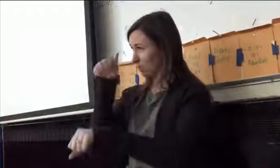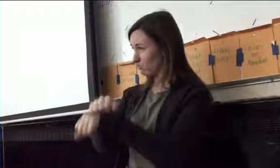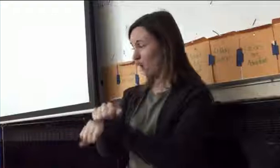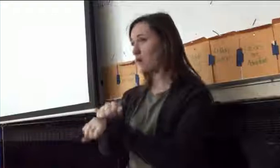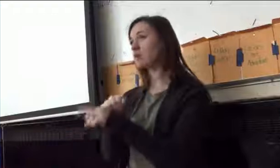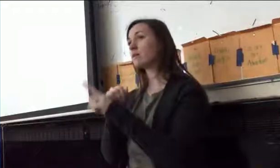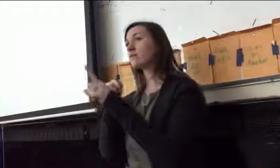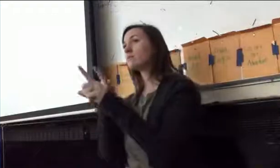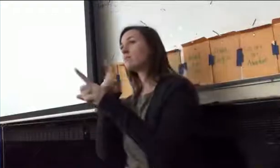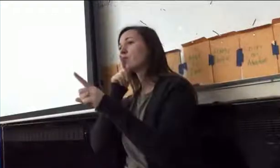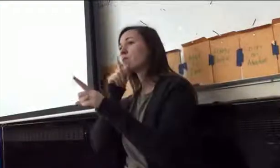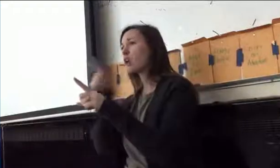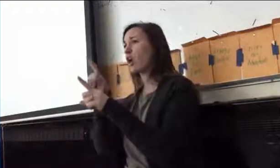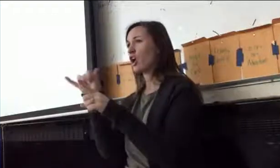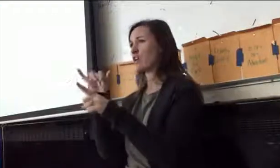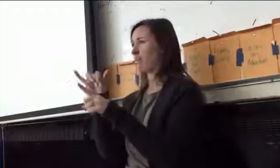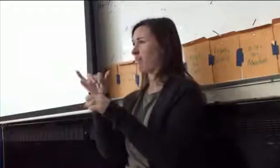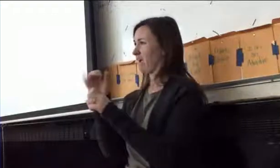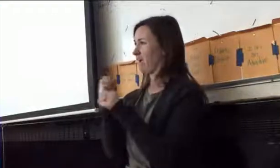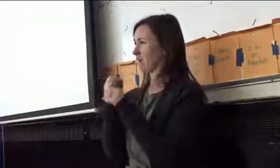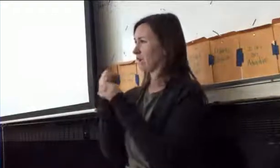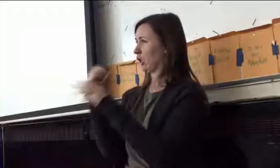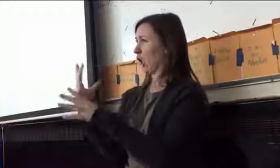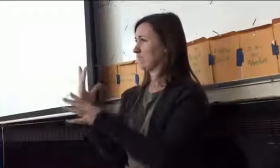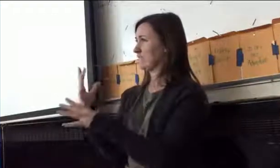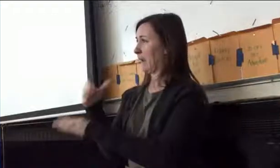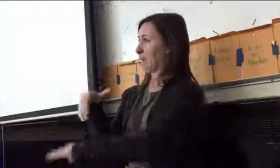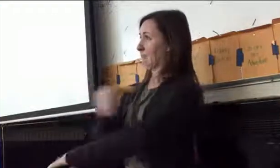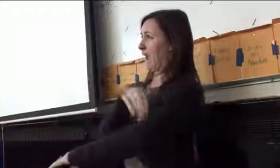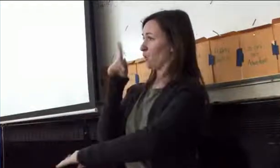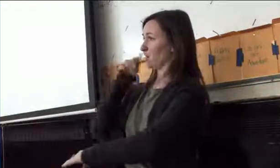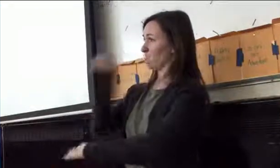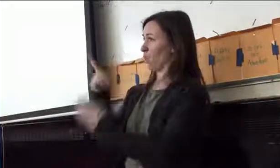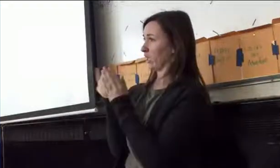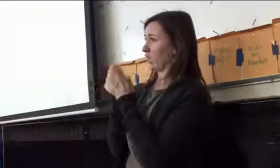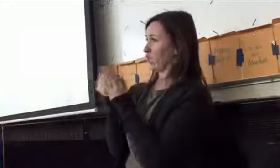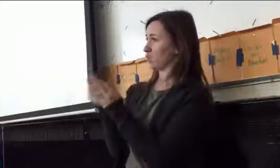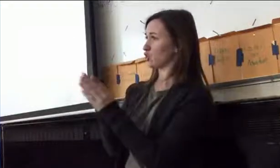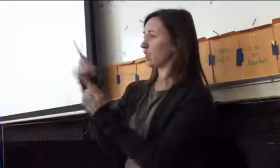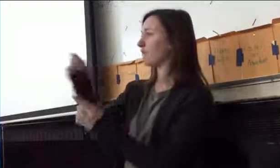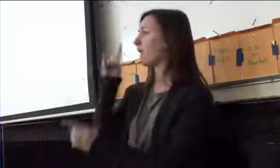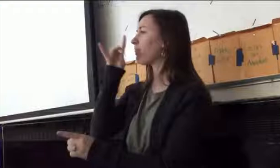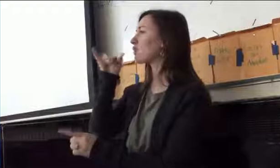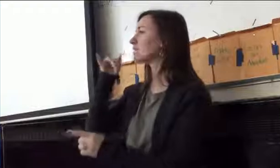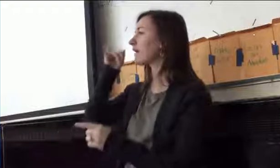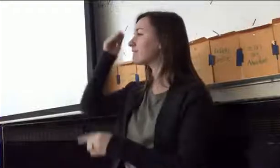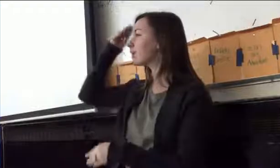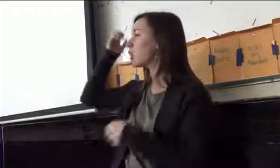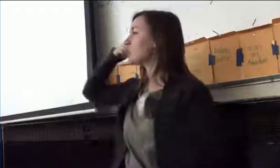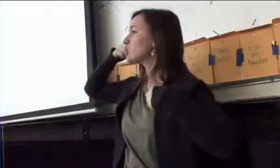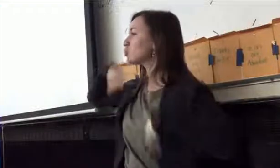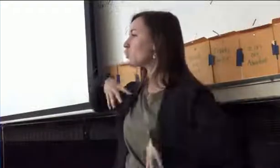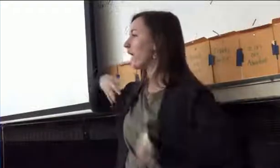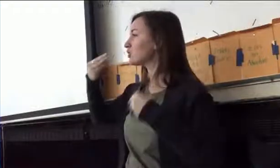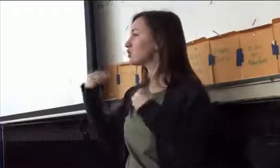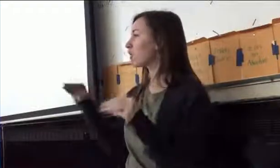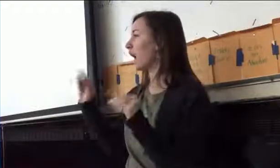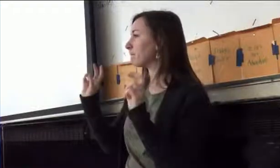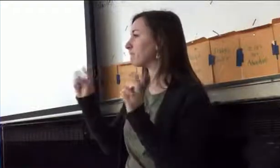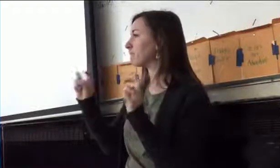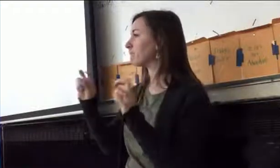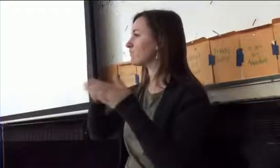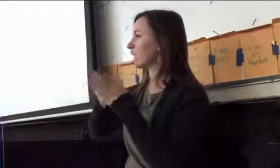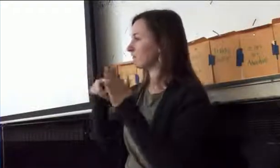Rowing, somehow powering a ship or something? Powering a ship, maybe? It kind of looks like a sweatshop, so I'm going to guess